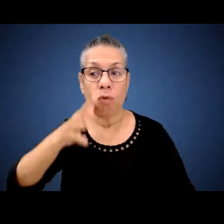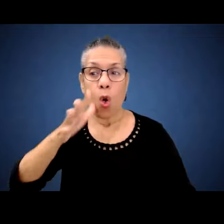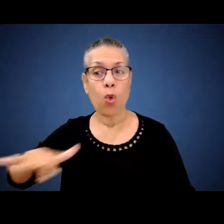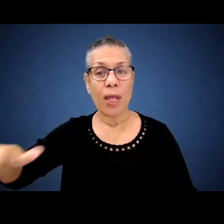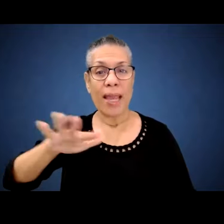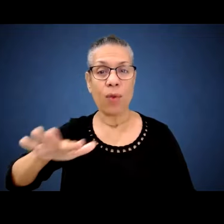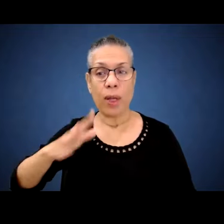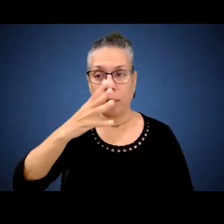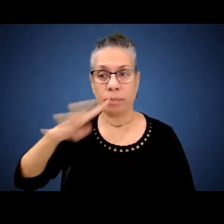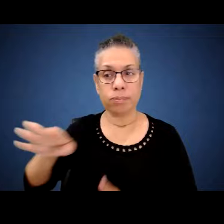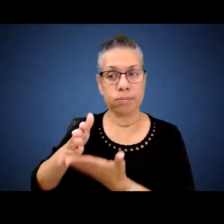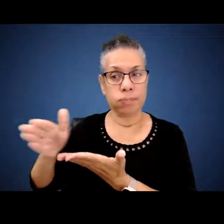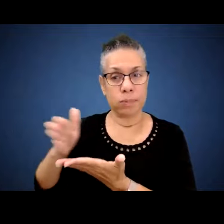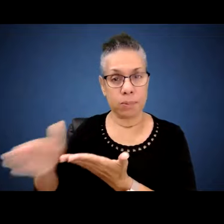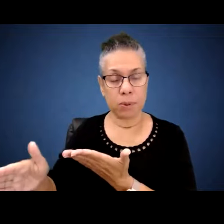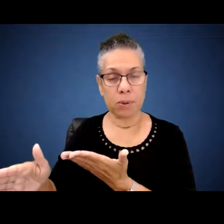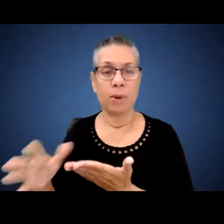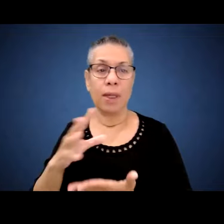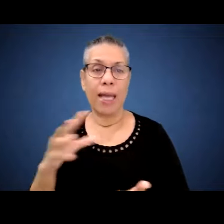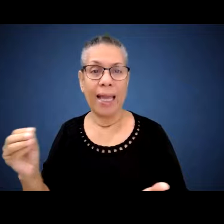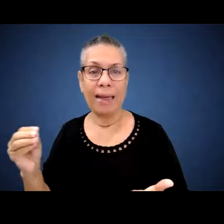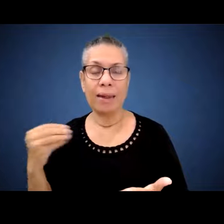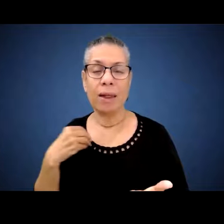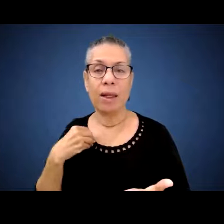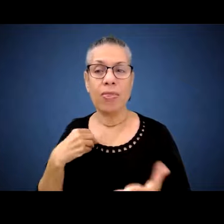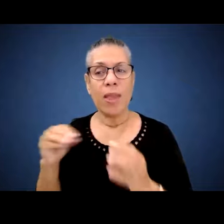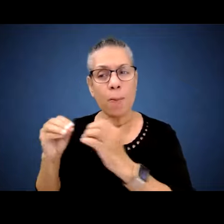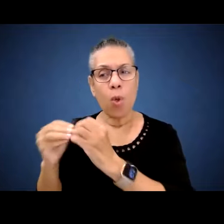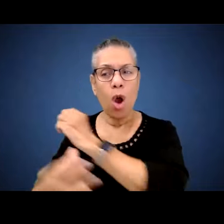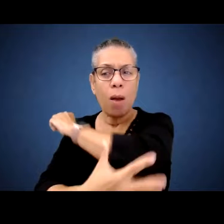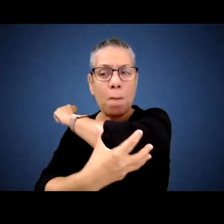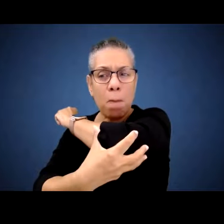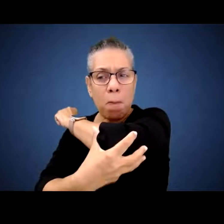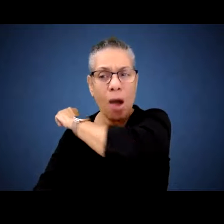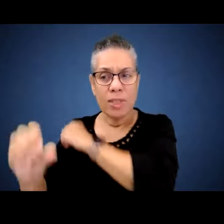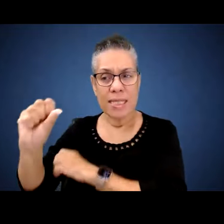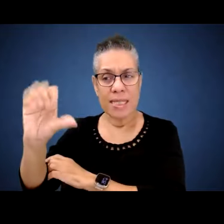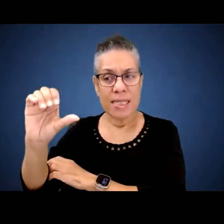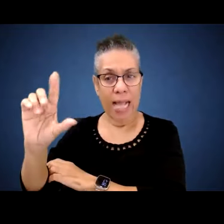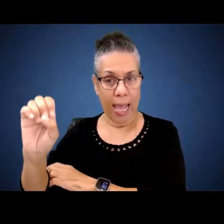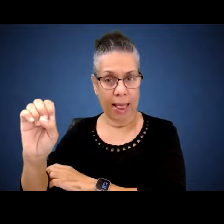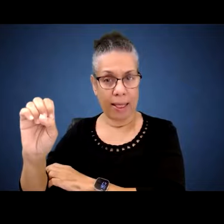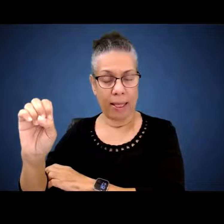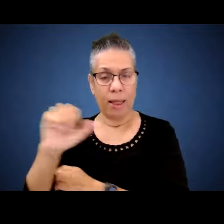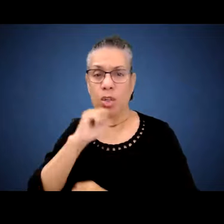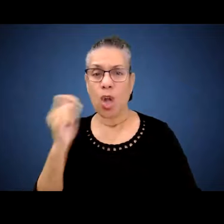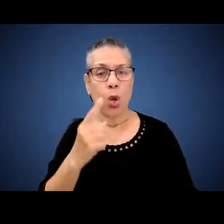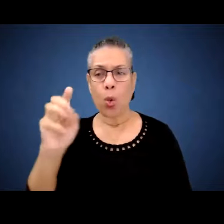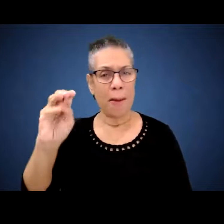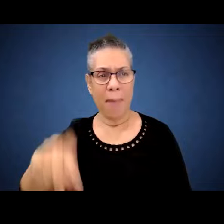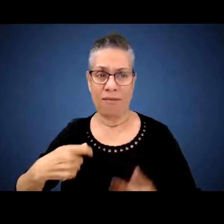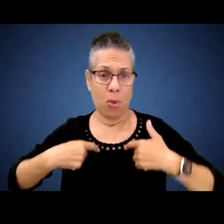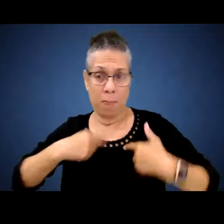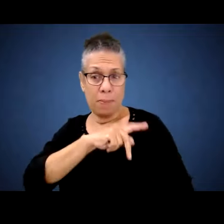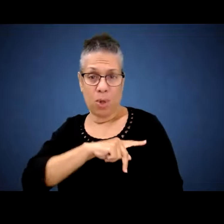out, and just basing it more on a poverty scale that is more inclusive, not just the map to me